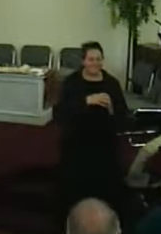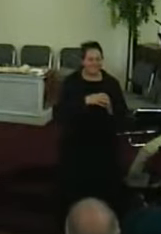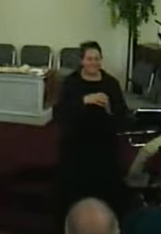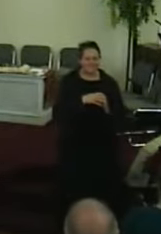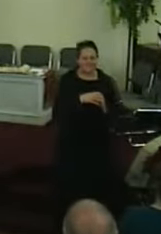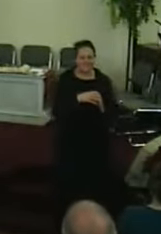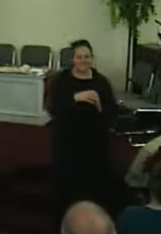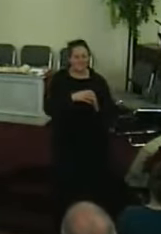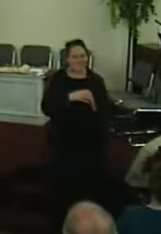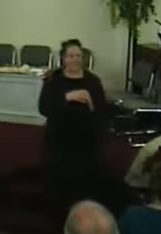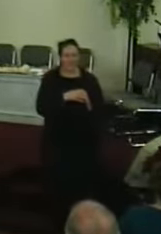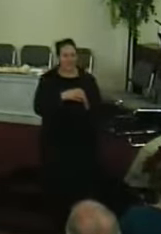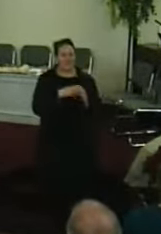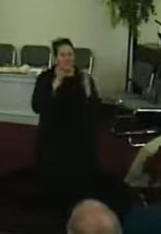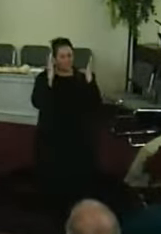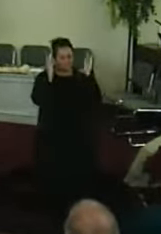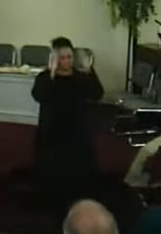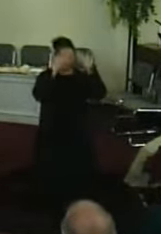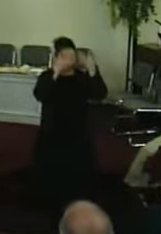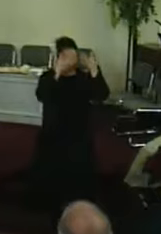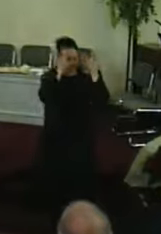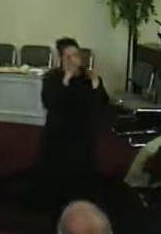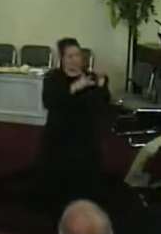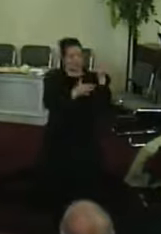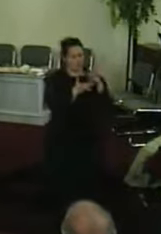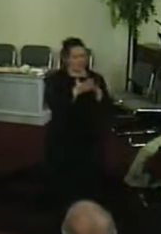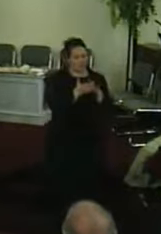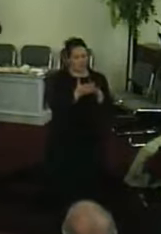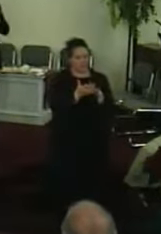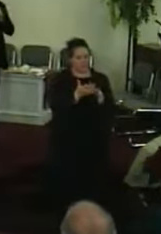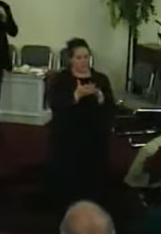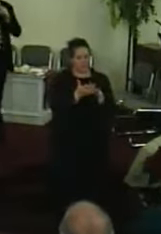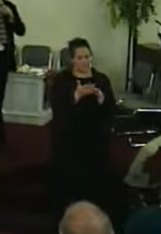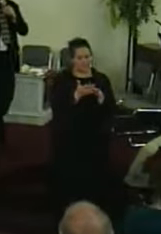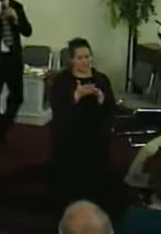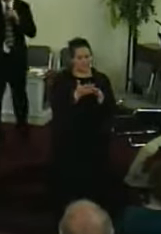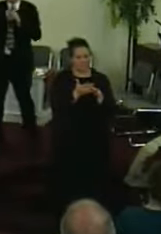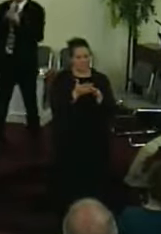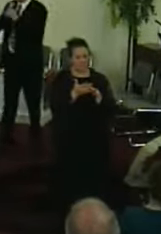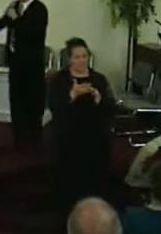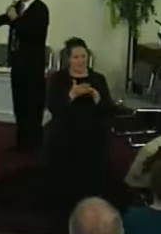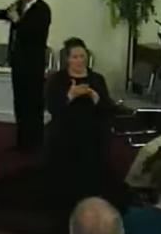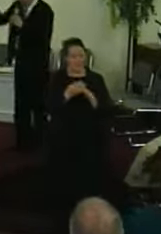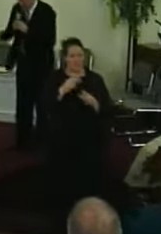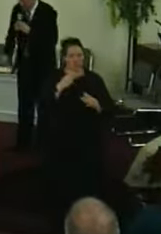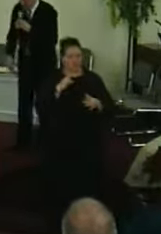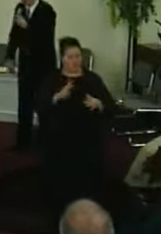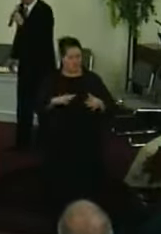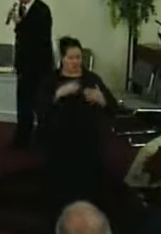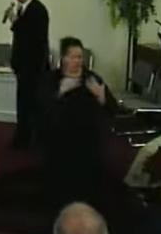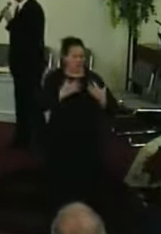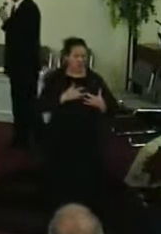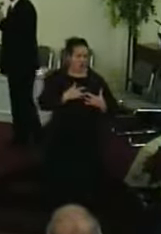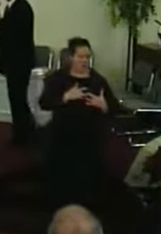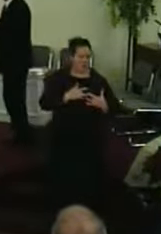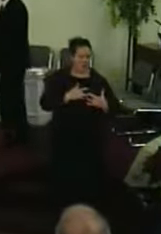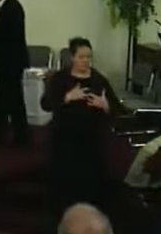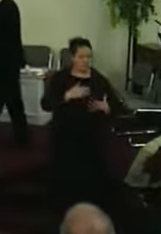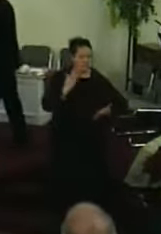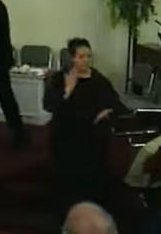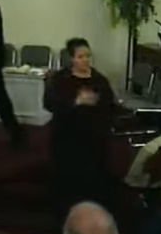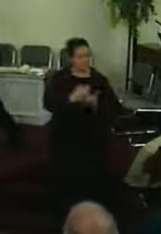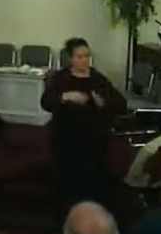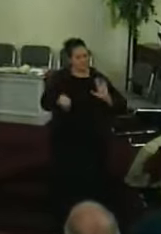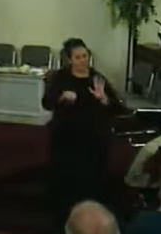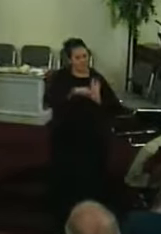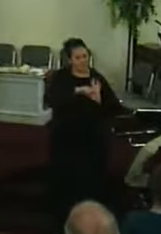eyes on Jesus. All you got to do is stop that wicked heart from trying to accentuate the negative.